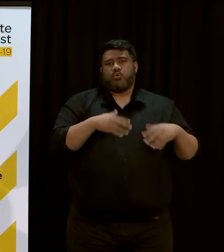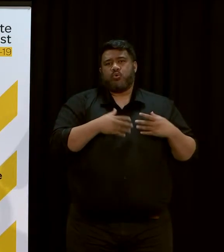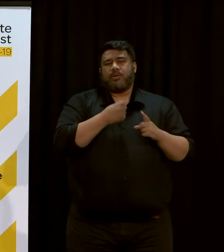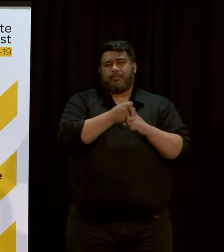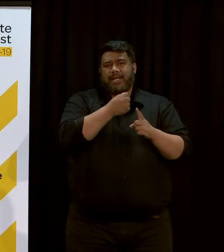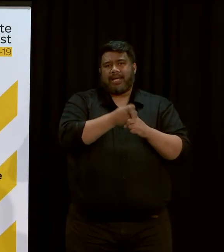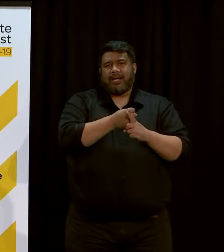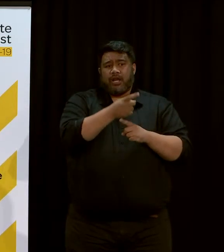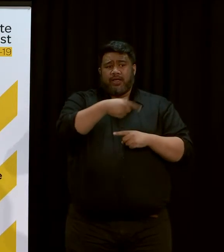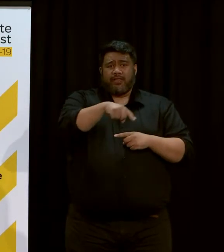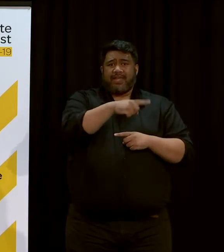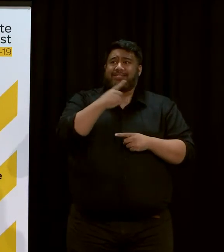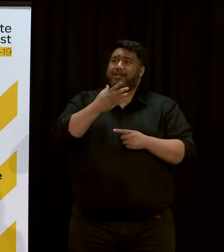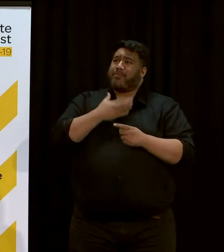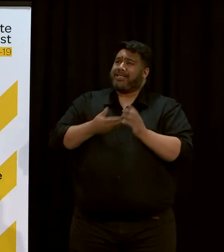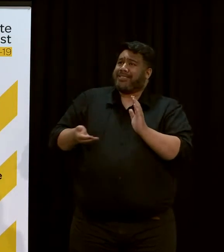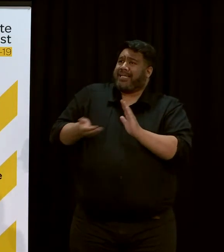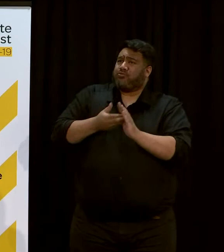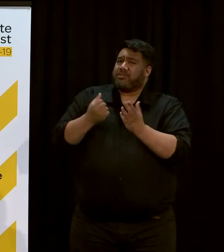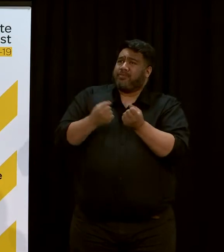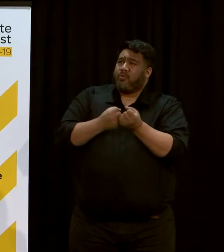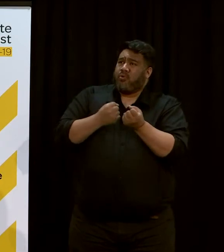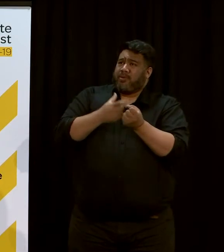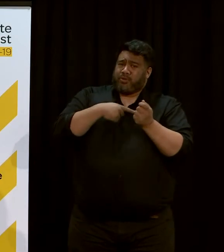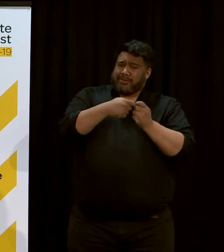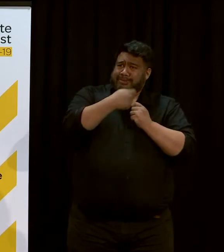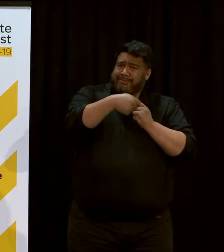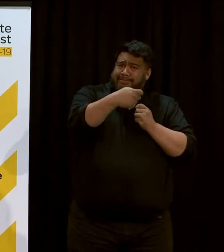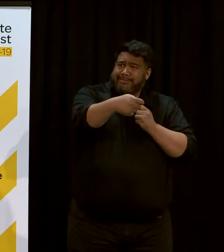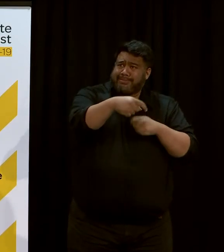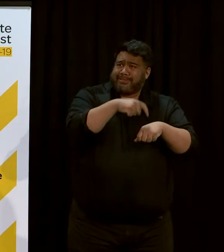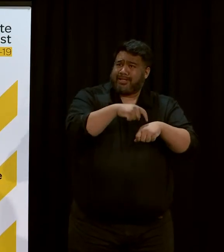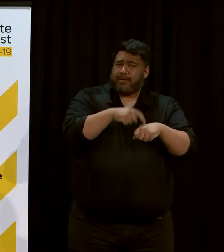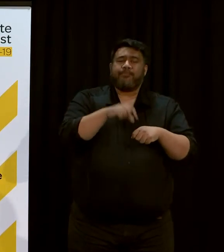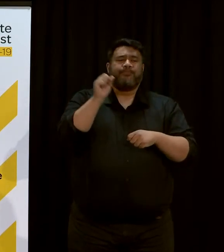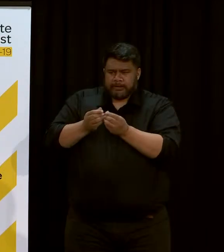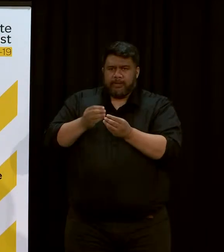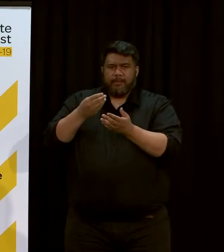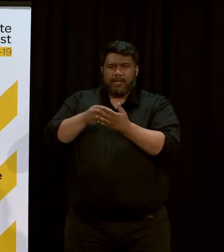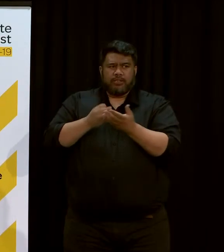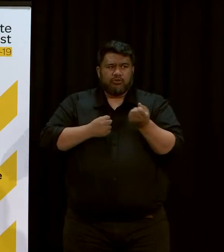additional support given the extended period of restrictions. Minister Robertson is